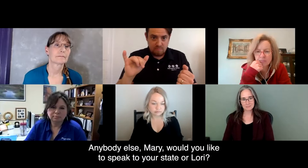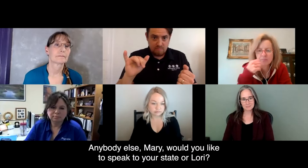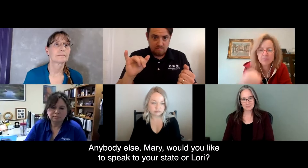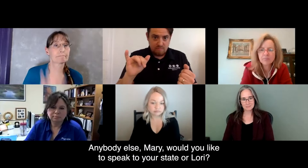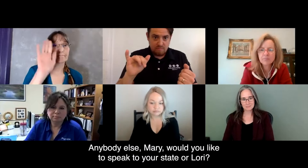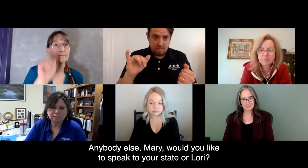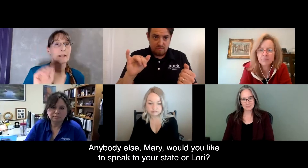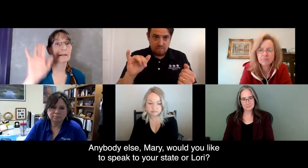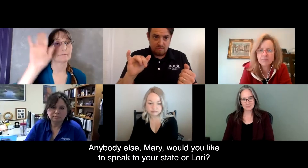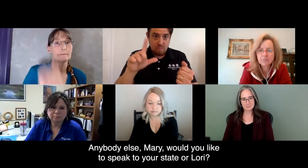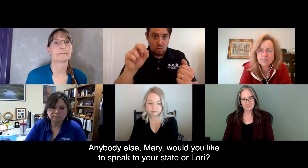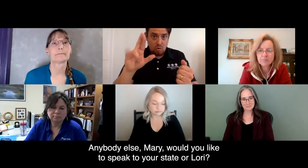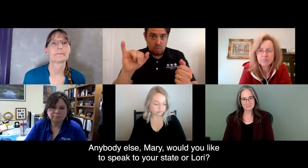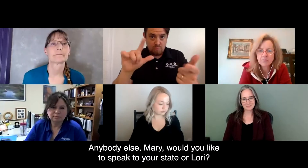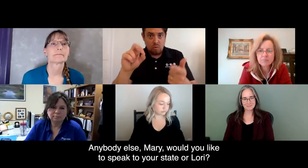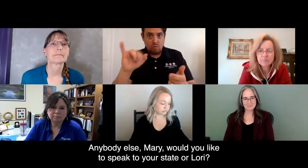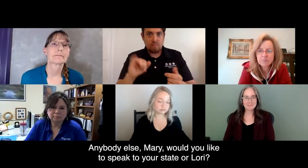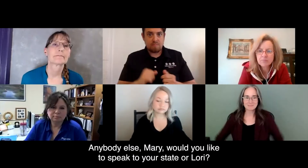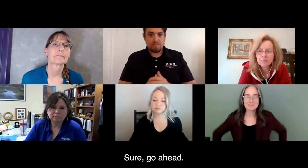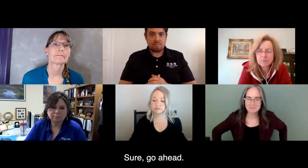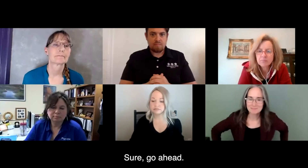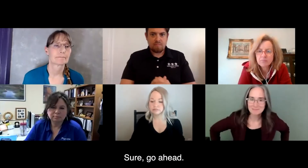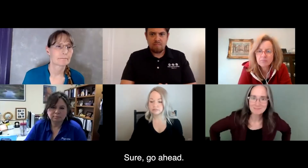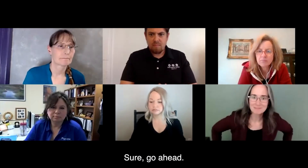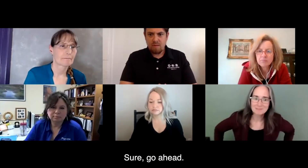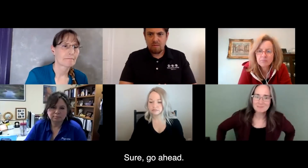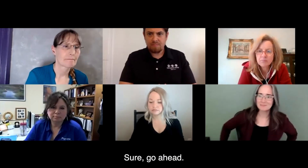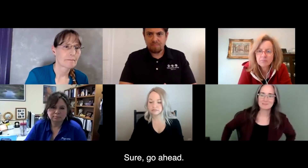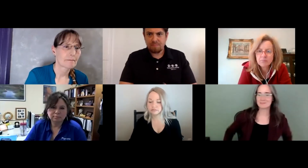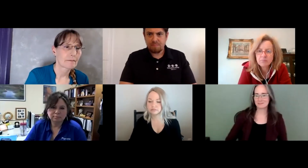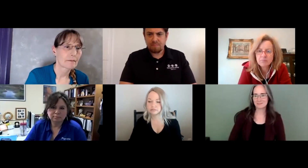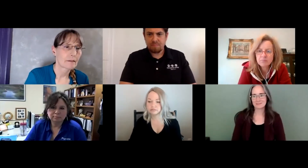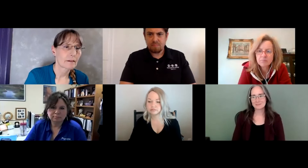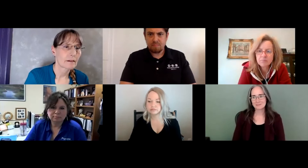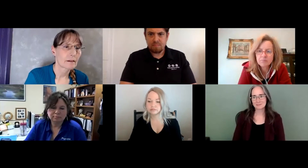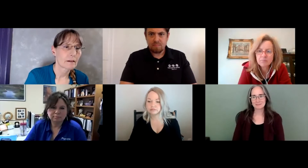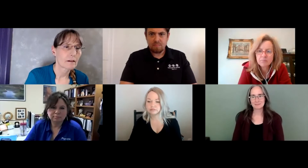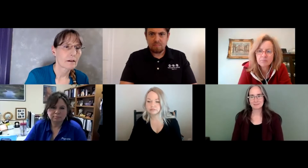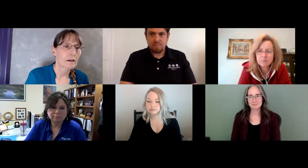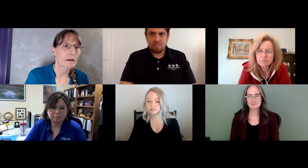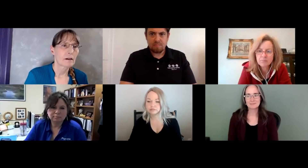Anybody else? Mary, would you like to speak to your state, or Lori? Sure, go ahead.